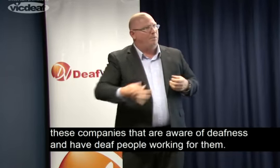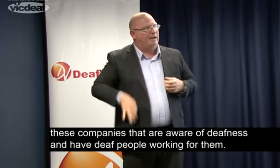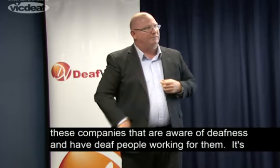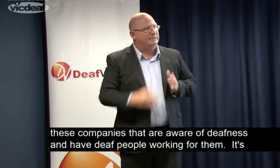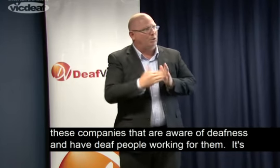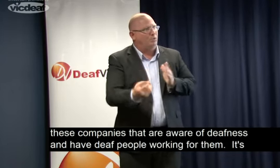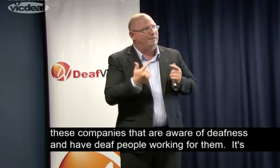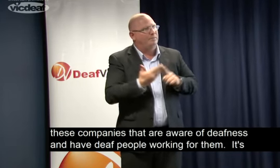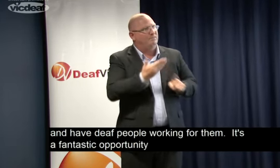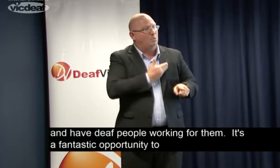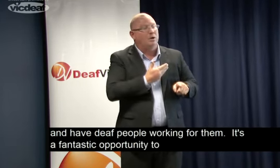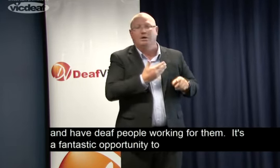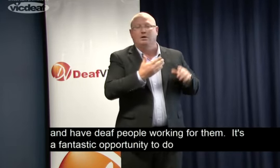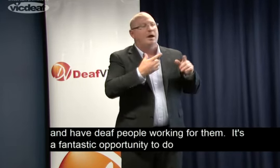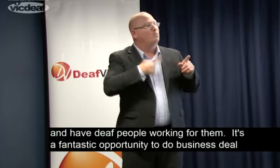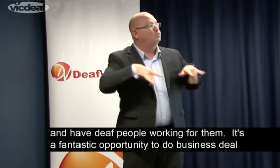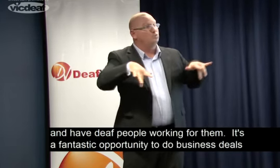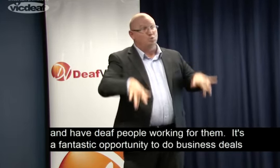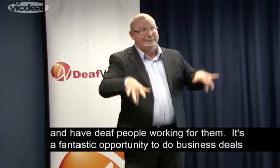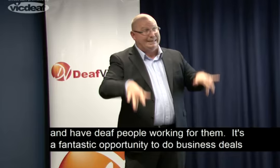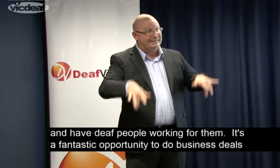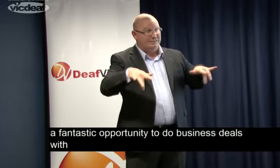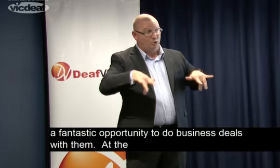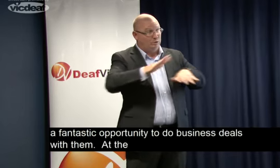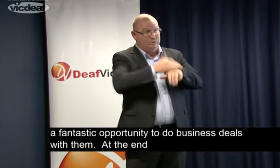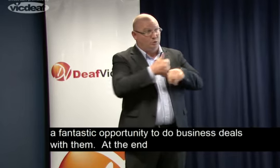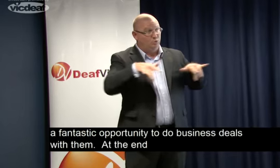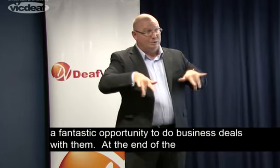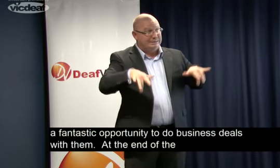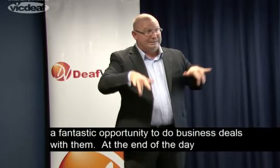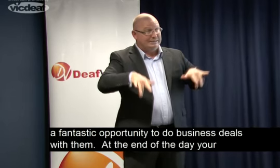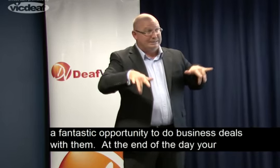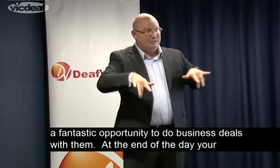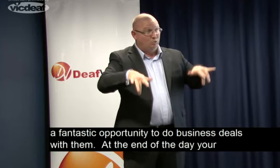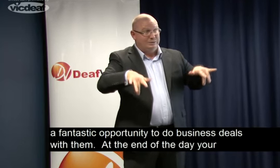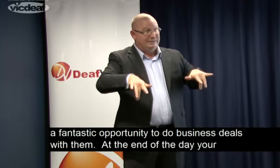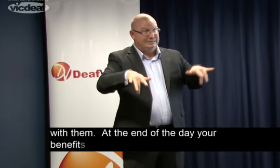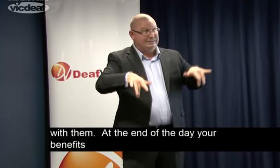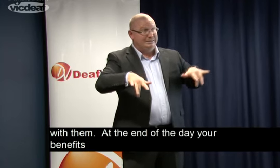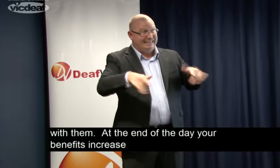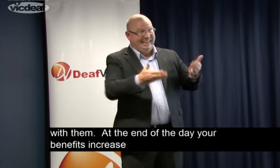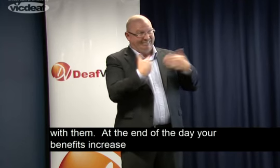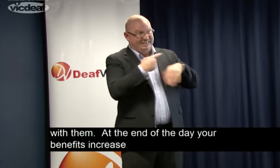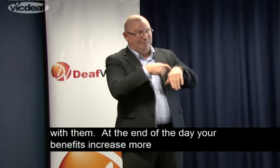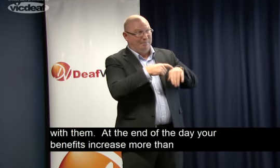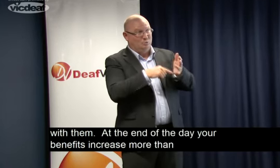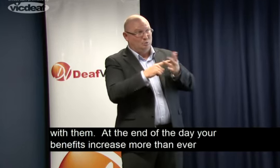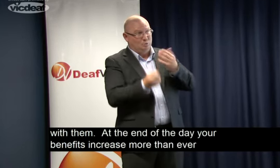And at the end of the day, your benefits increase more than ever before. And, you know, it hasn't actually